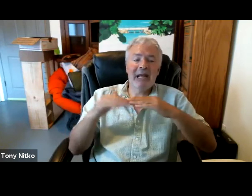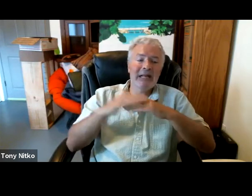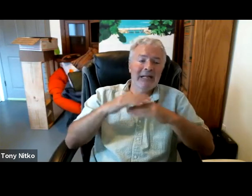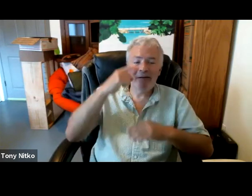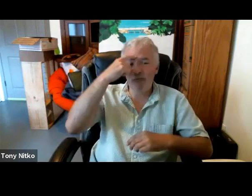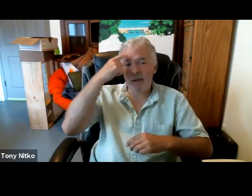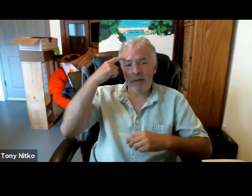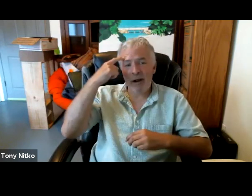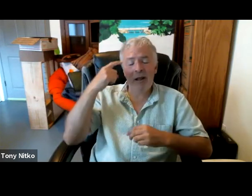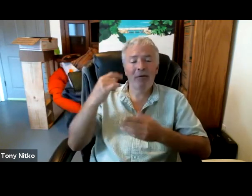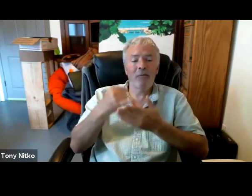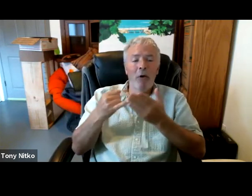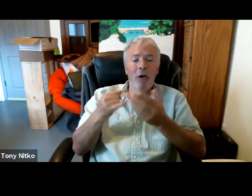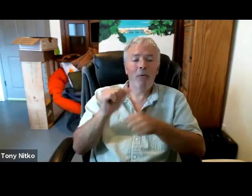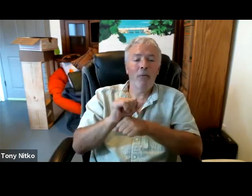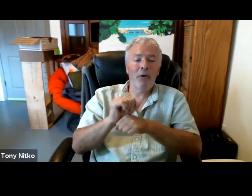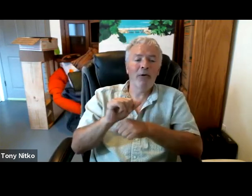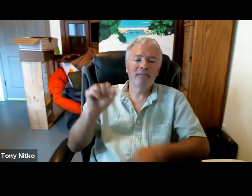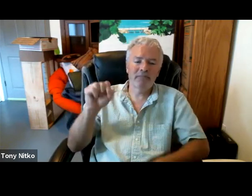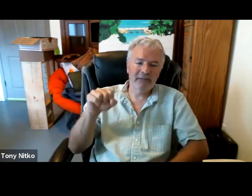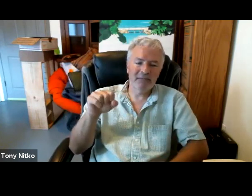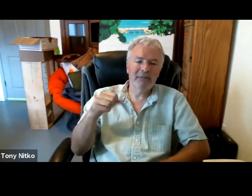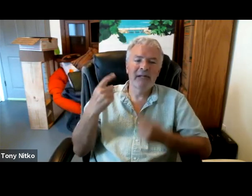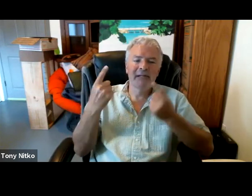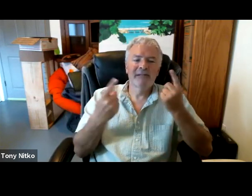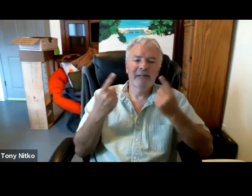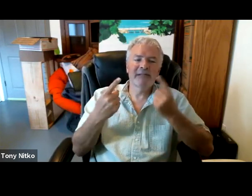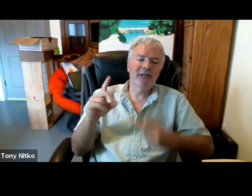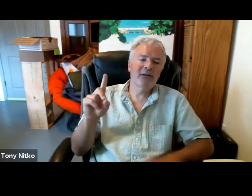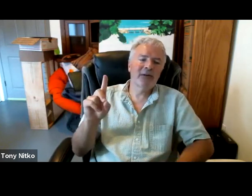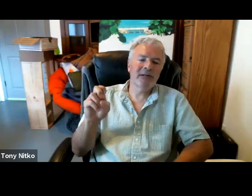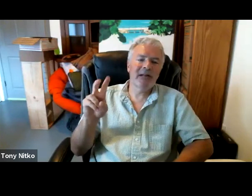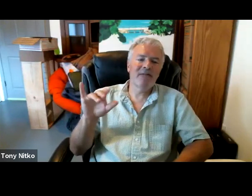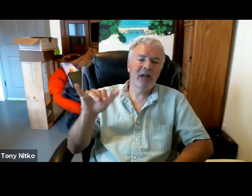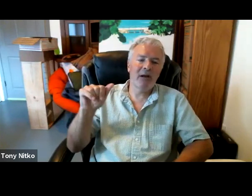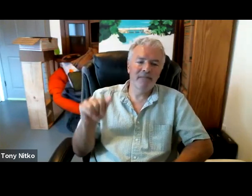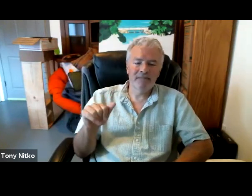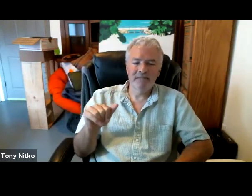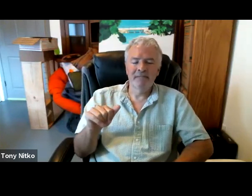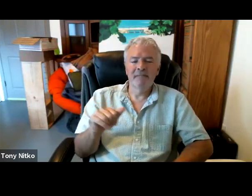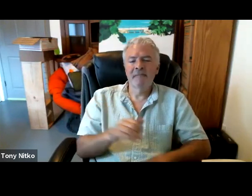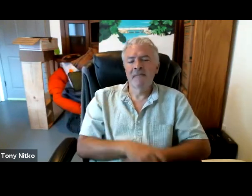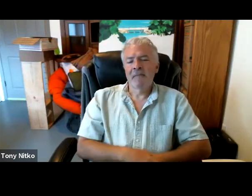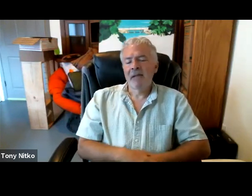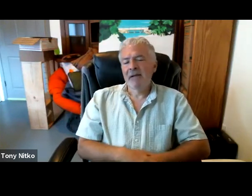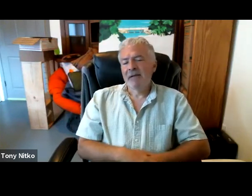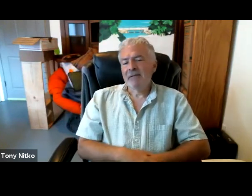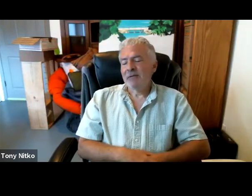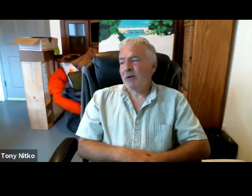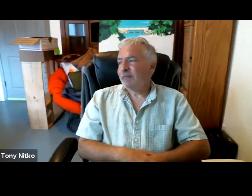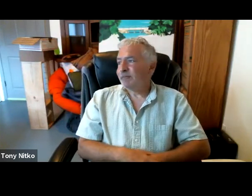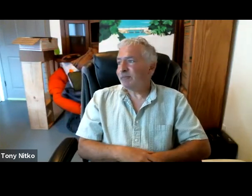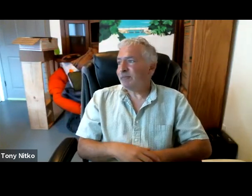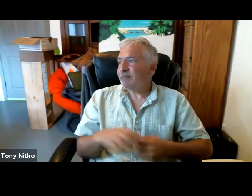Sun Kim, her stacking traumas artwork, I believe would definitely be